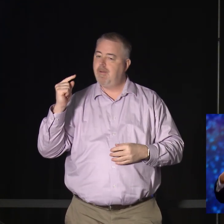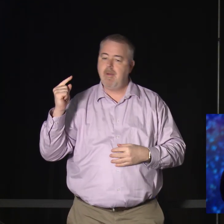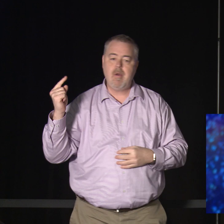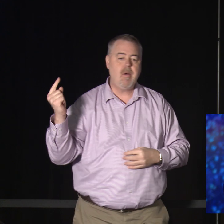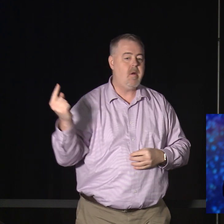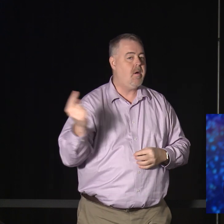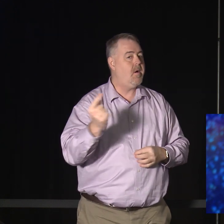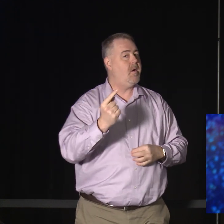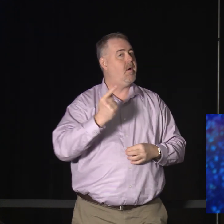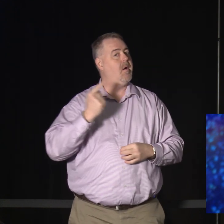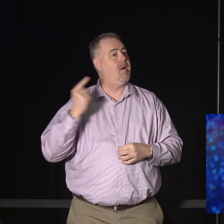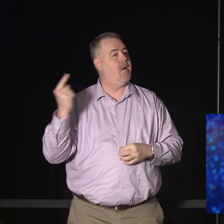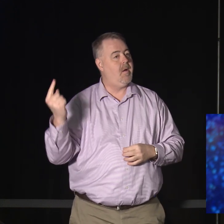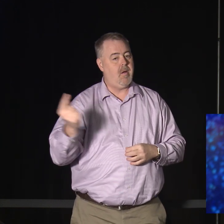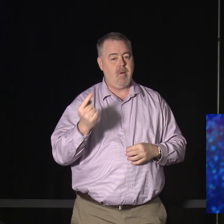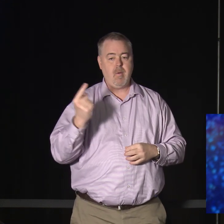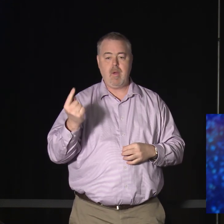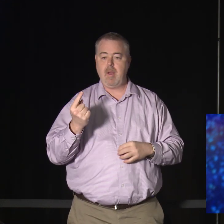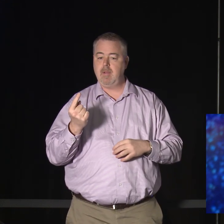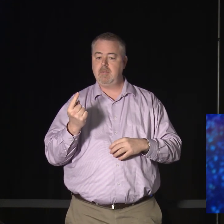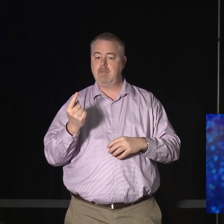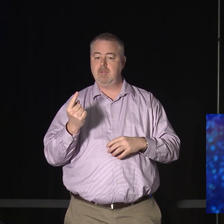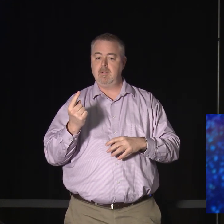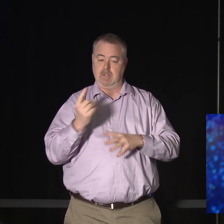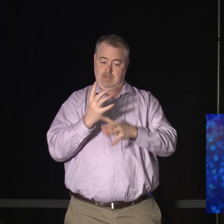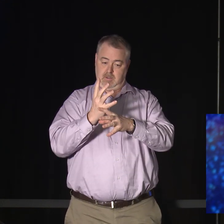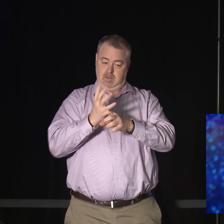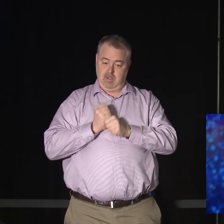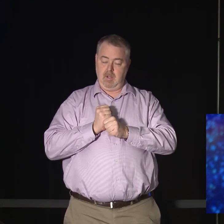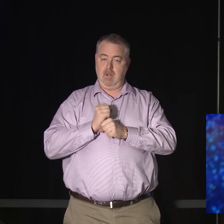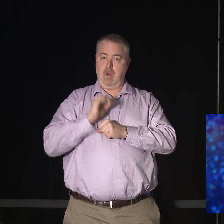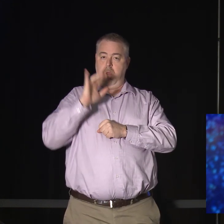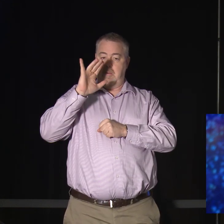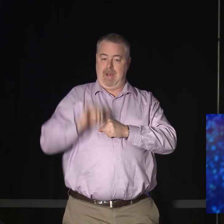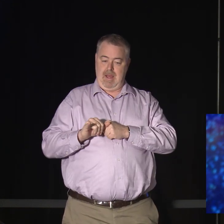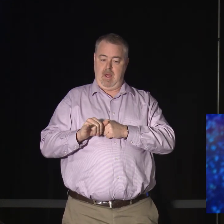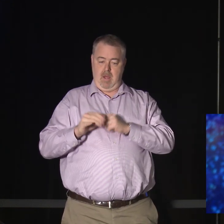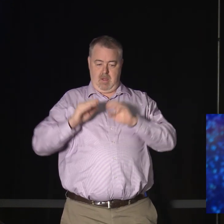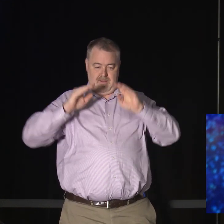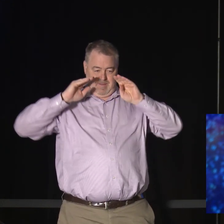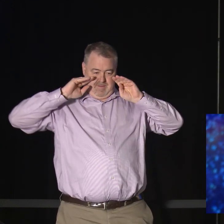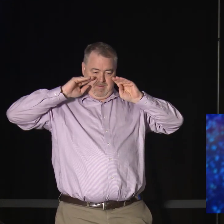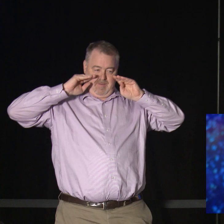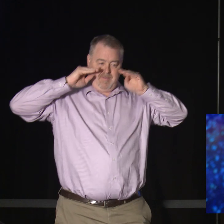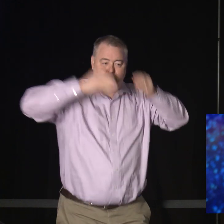by continuously focusing on those things.